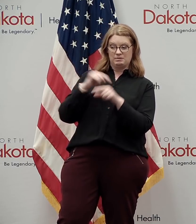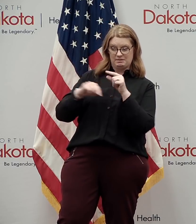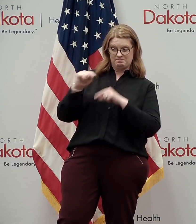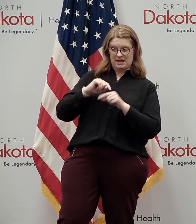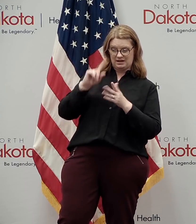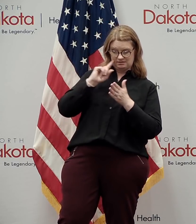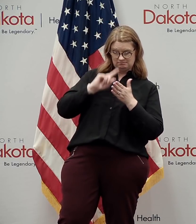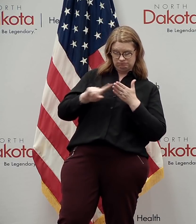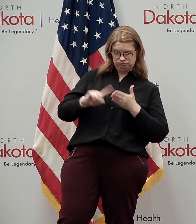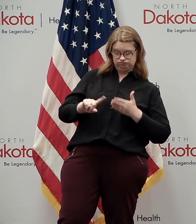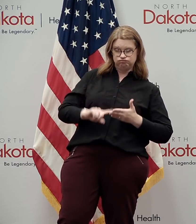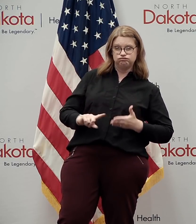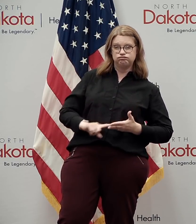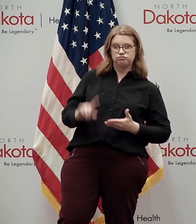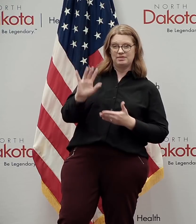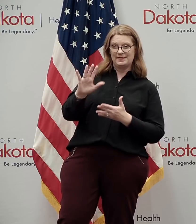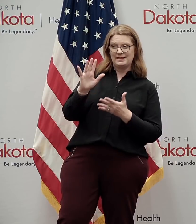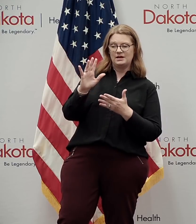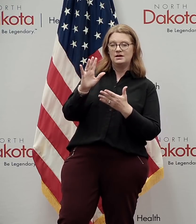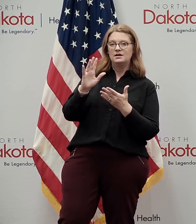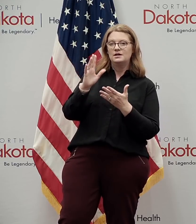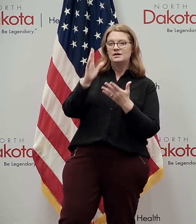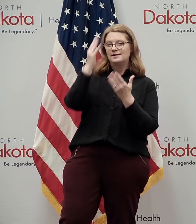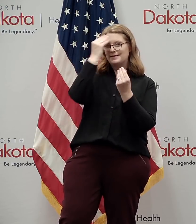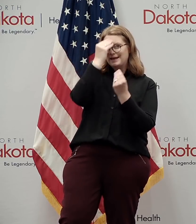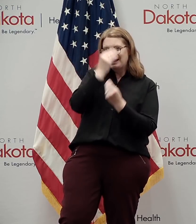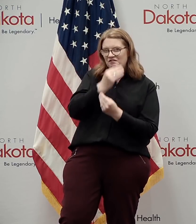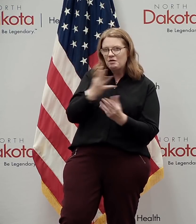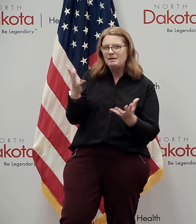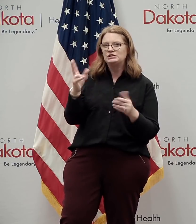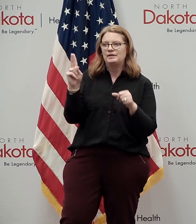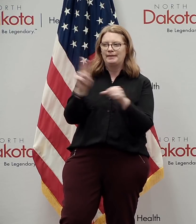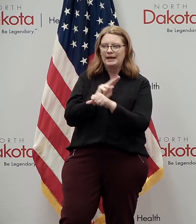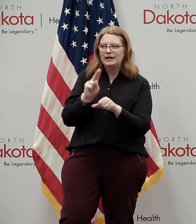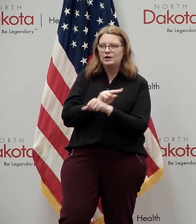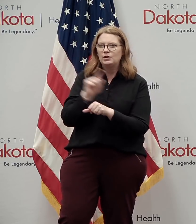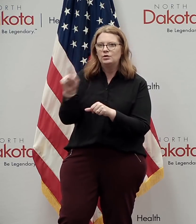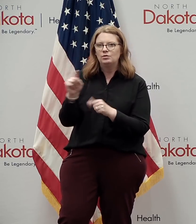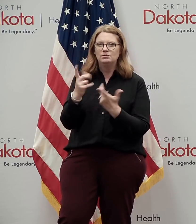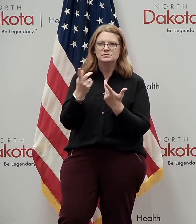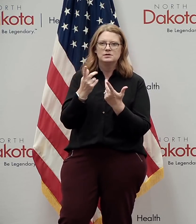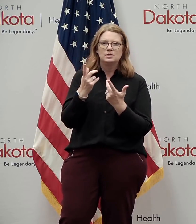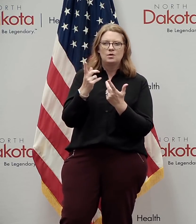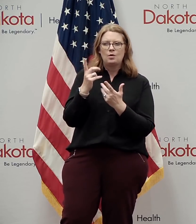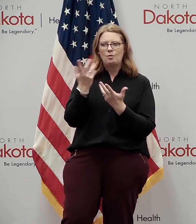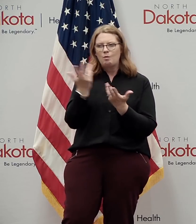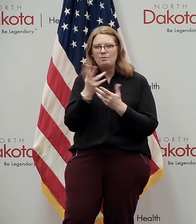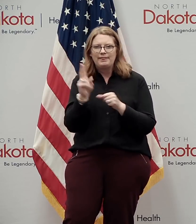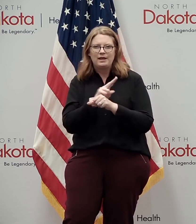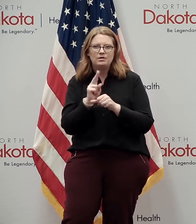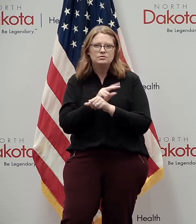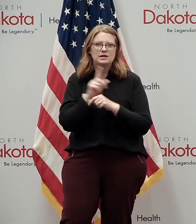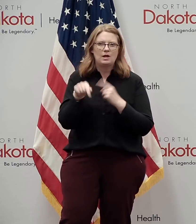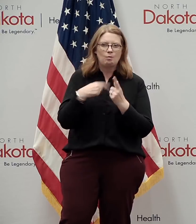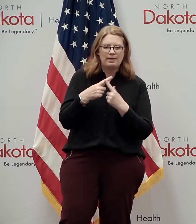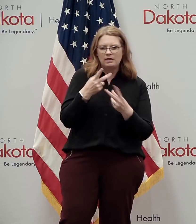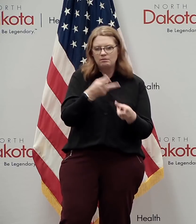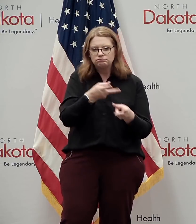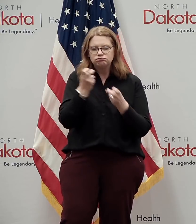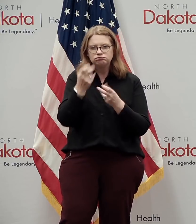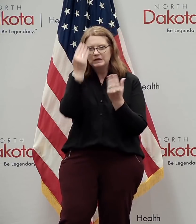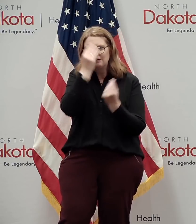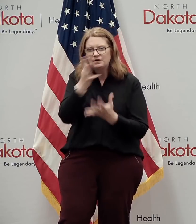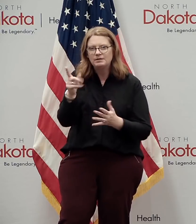and we're going to pour through all of that to try to understand what, when they were pulling it, what they were pulling it. It's interesting.